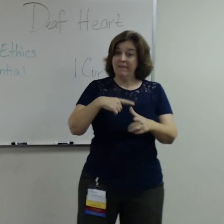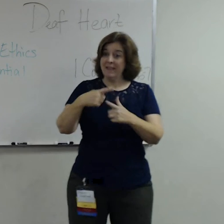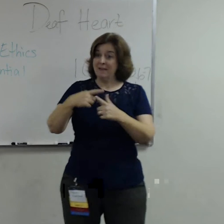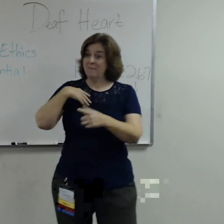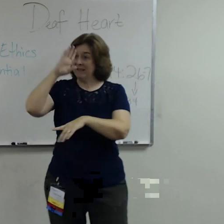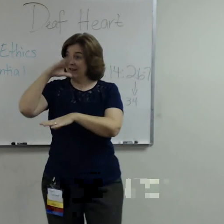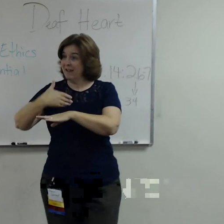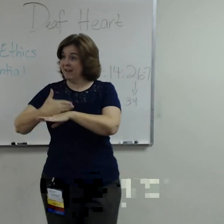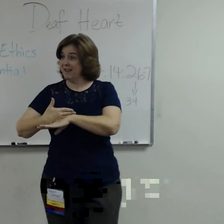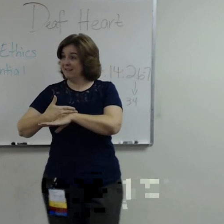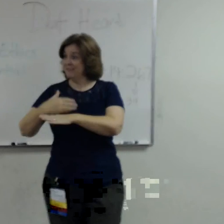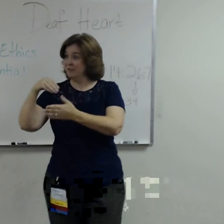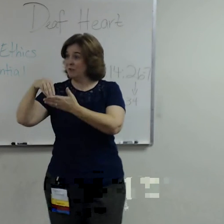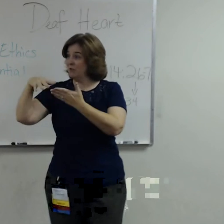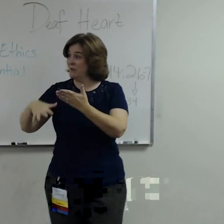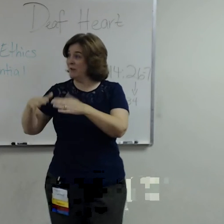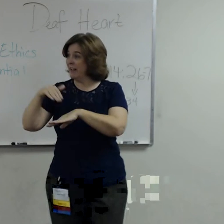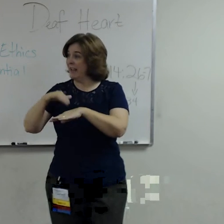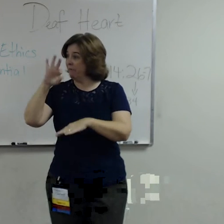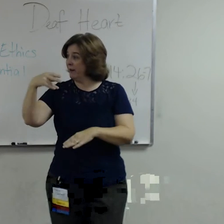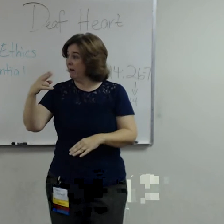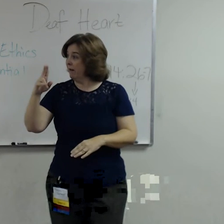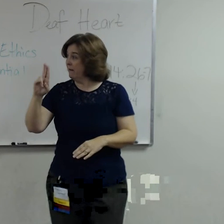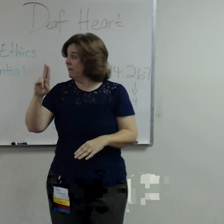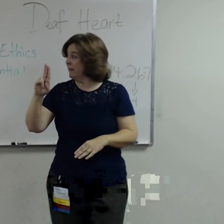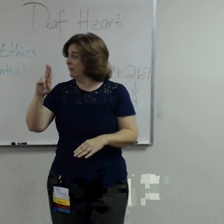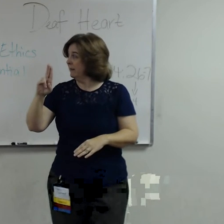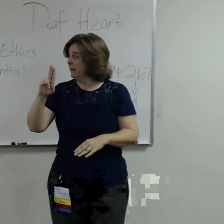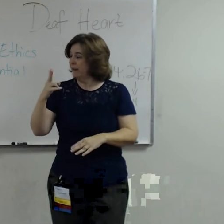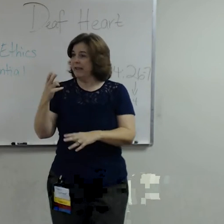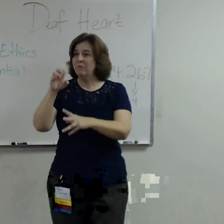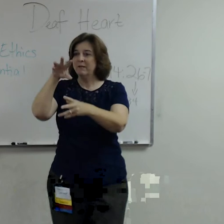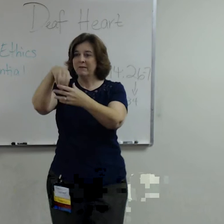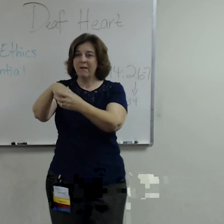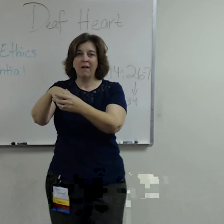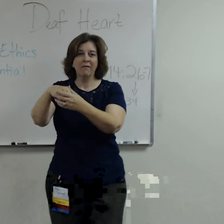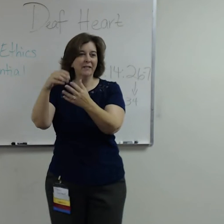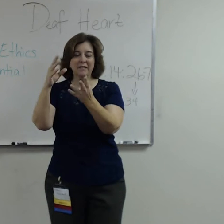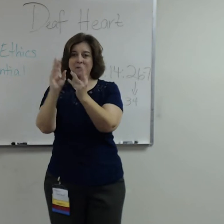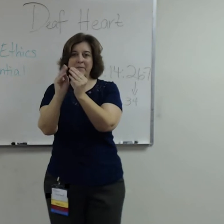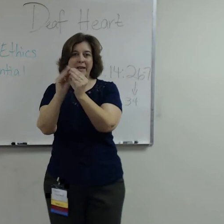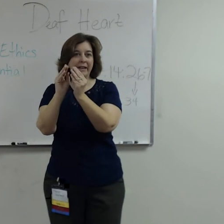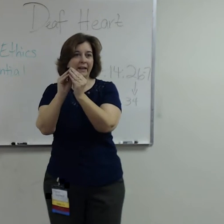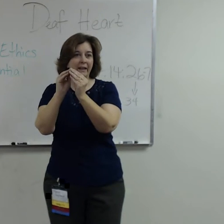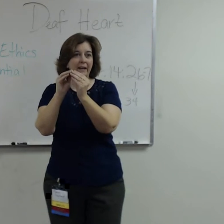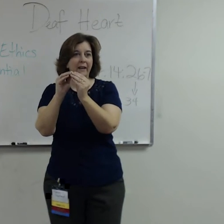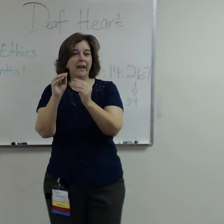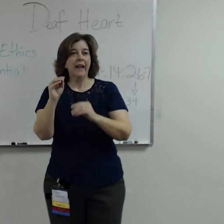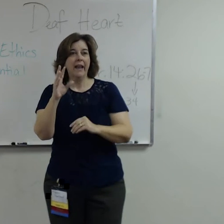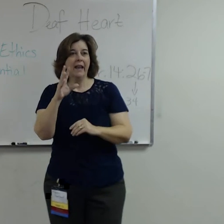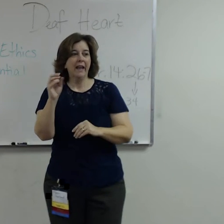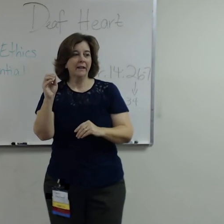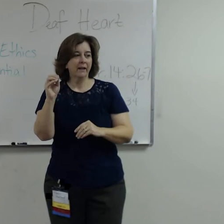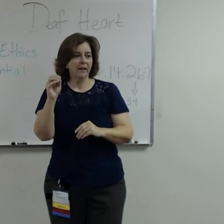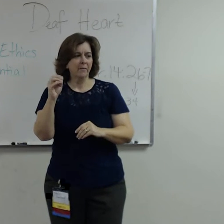then my son, student at Fried Hardeman, he was involved in some meeting, and he